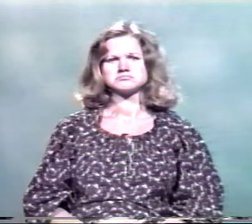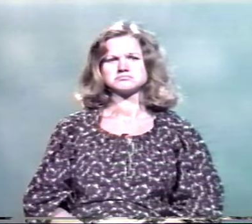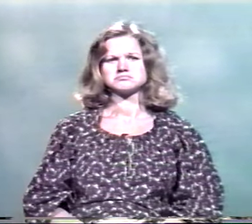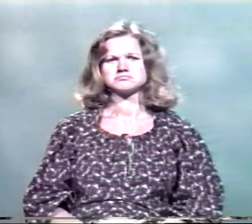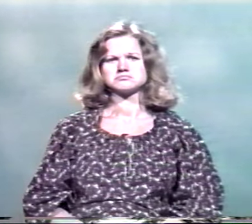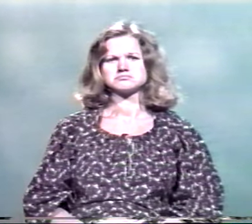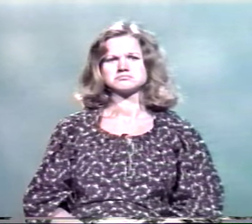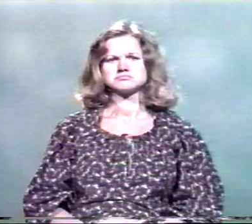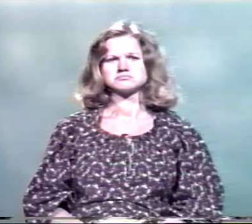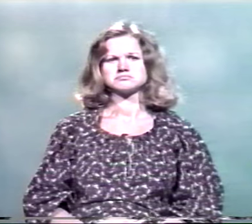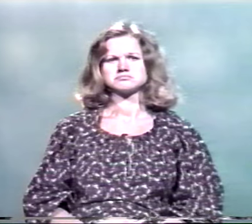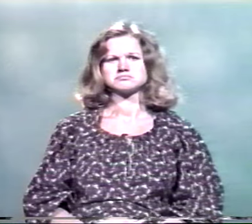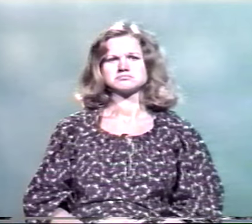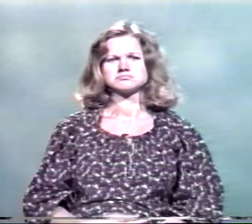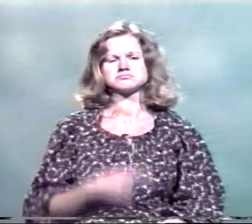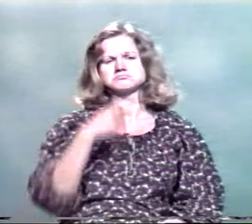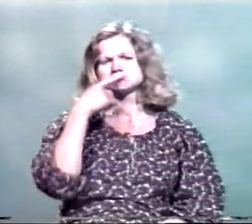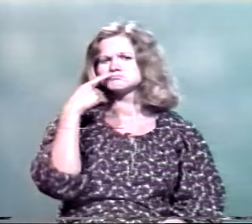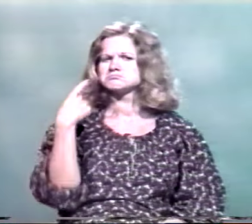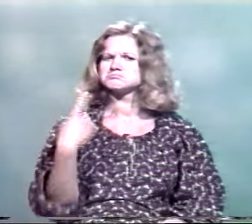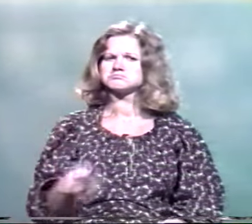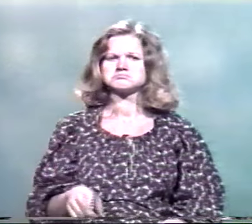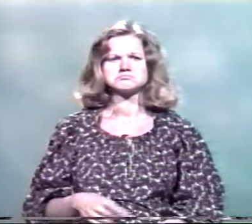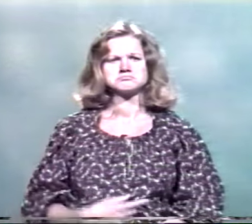something or not be bothered by doing something.